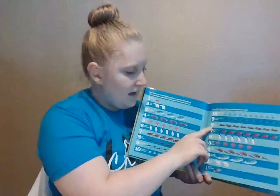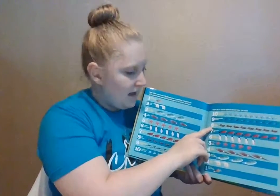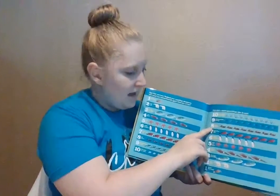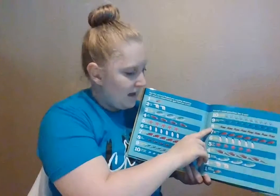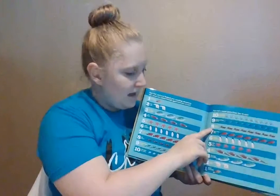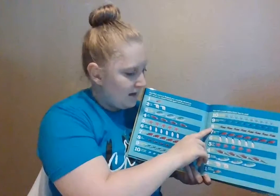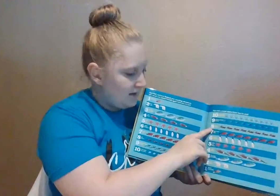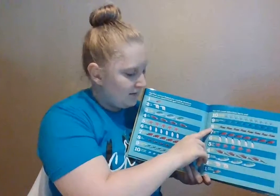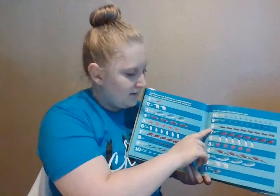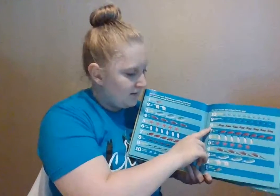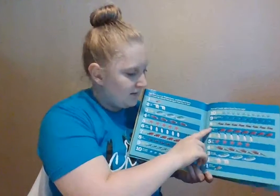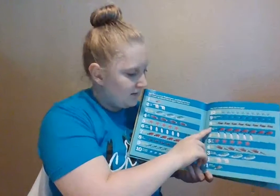8,